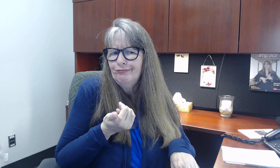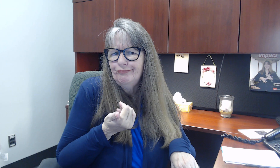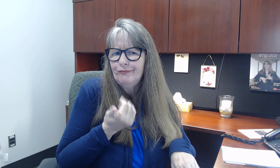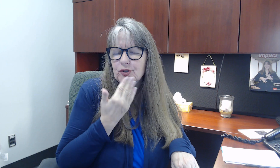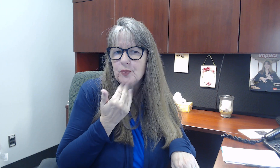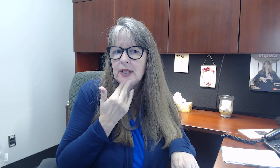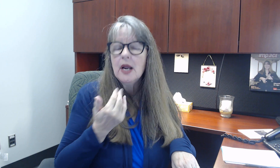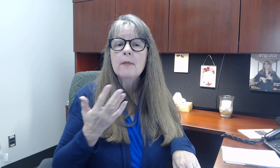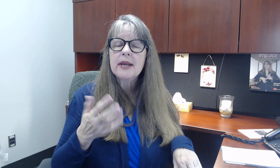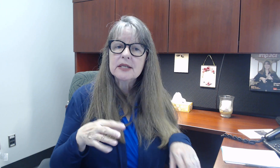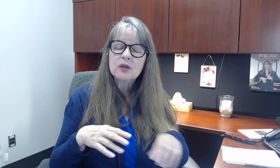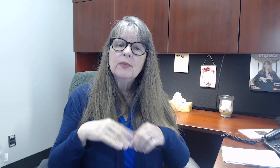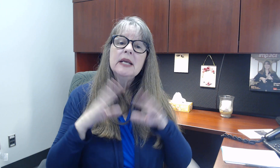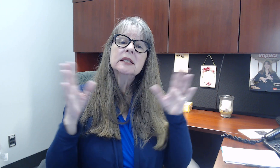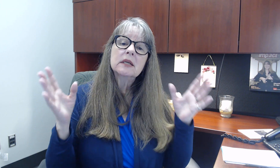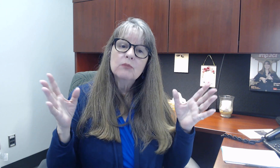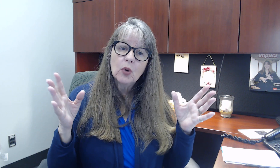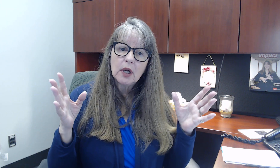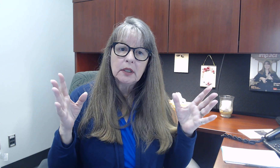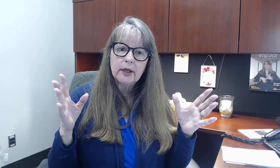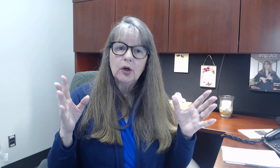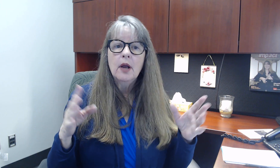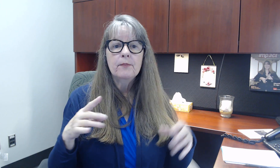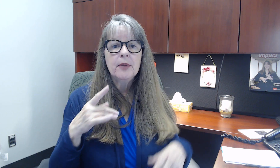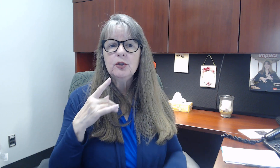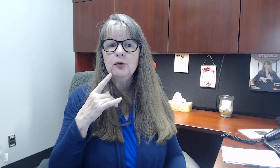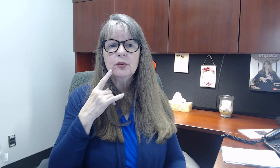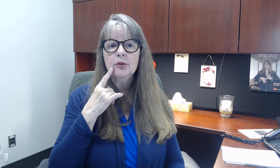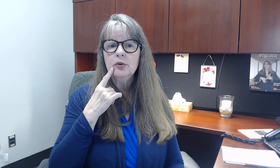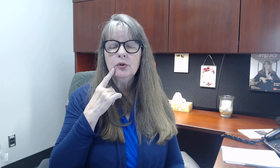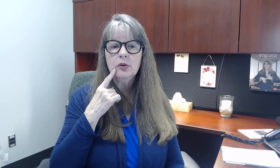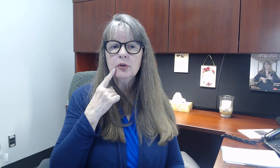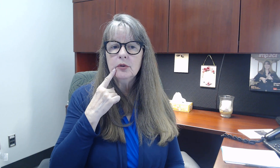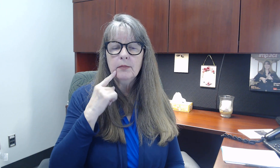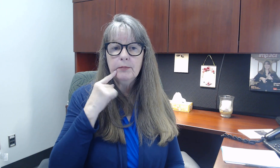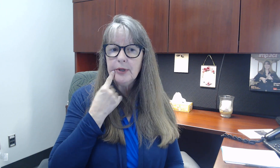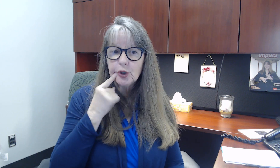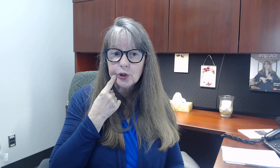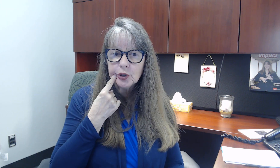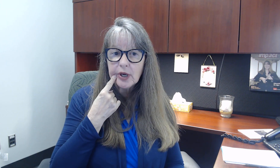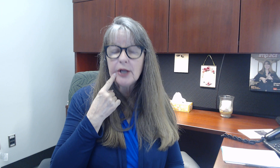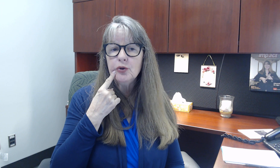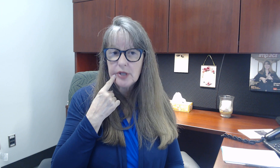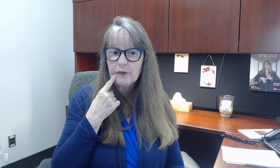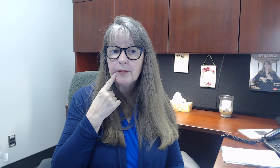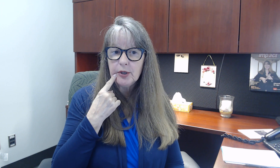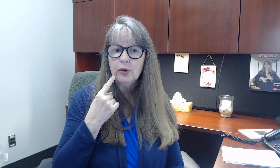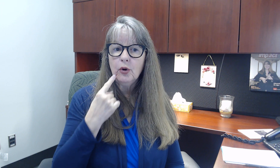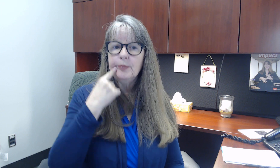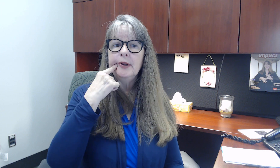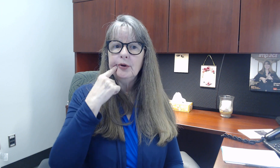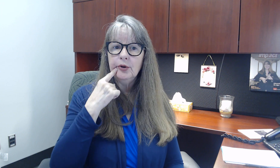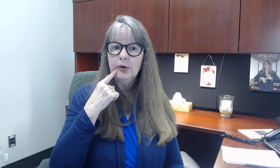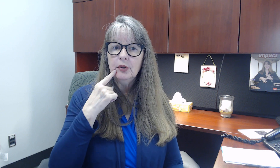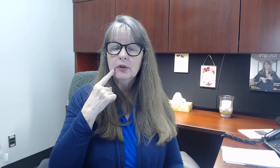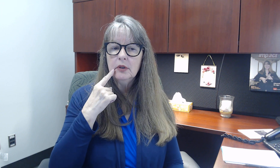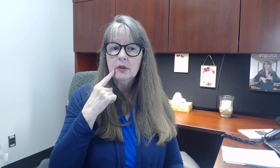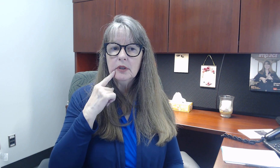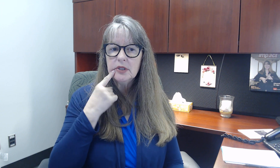for sweet, because to me it's more clear. But bitter, I use that for bitter or bitter.